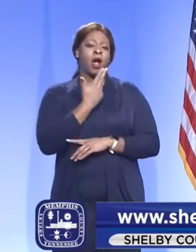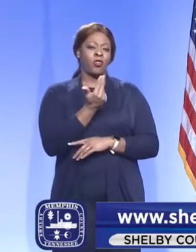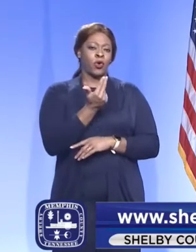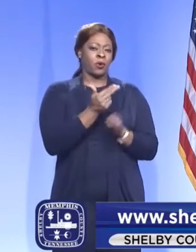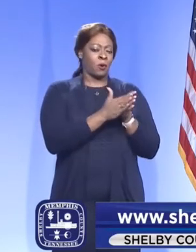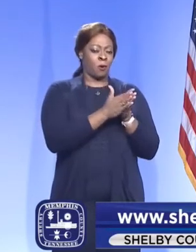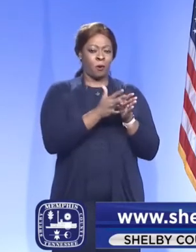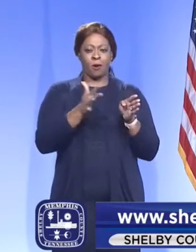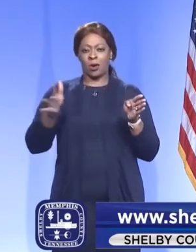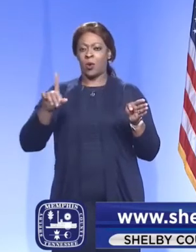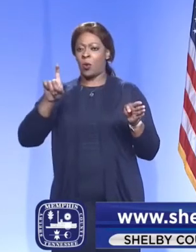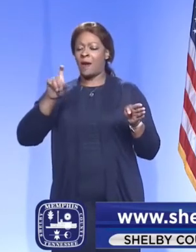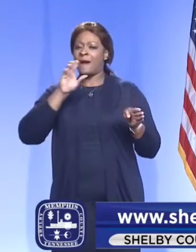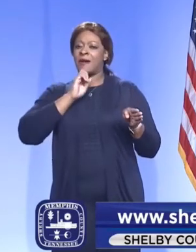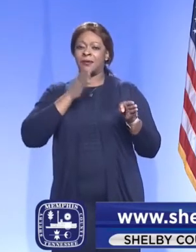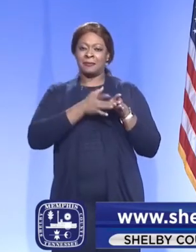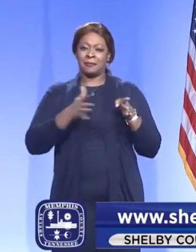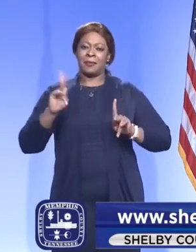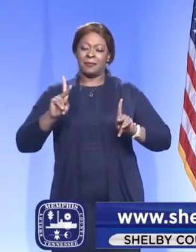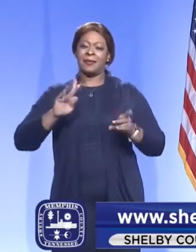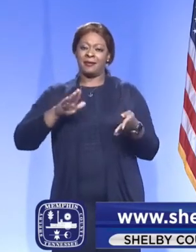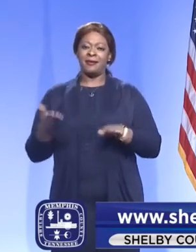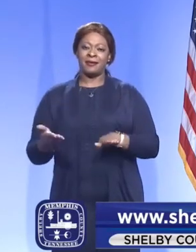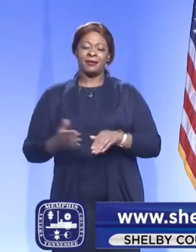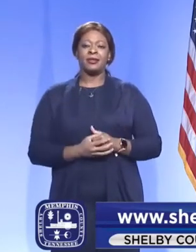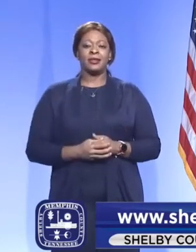to 100 years. We have